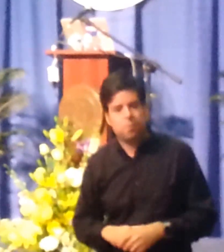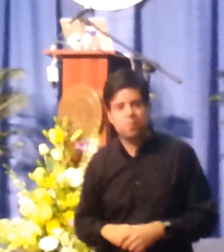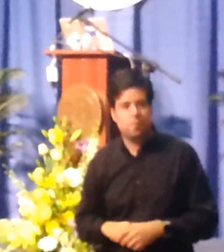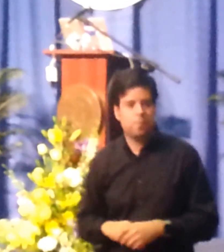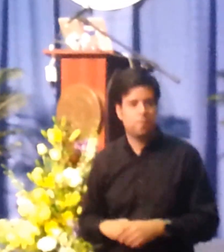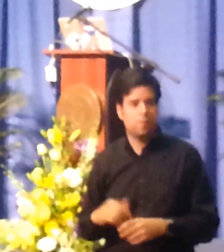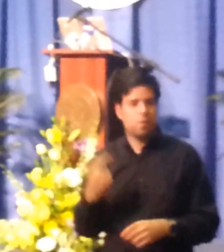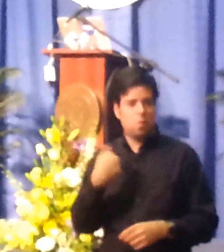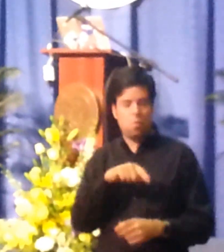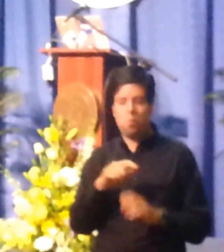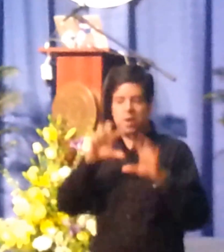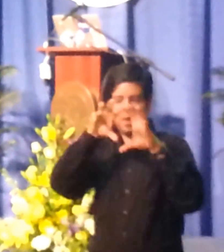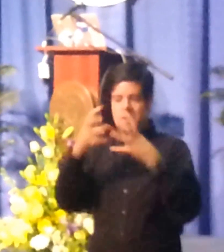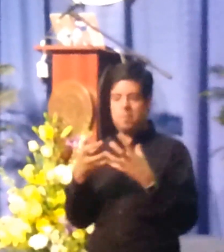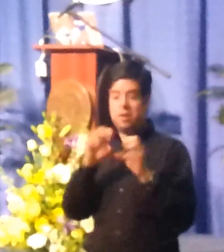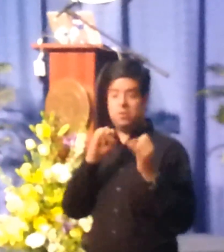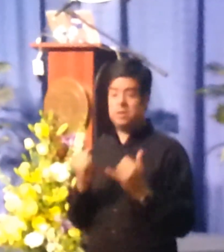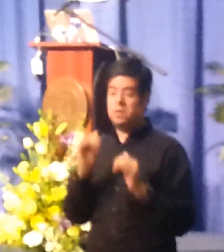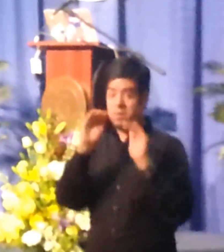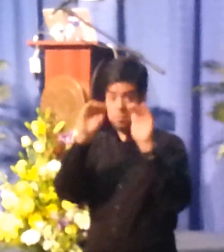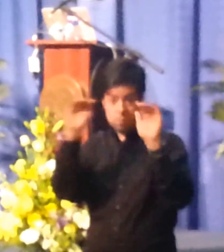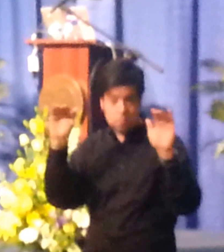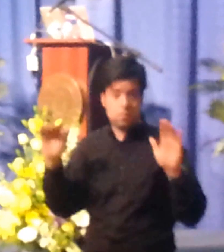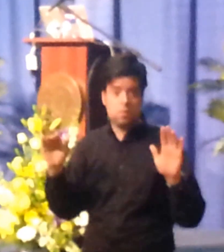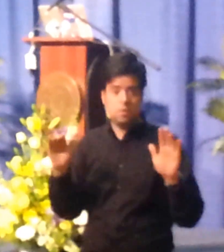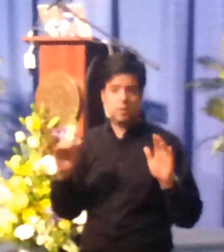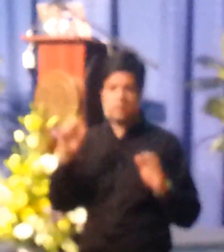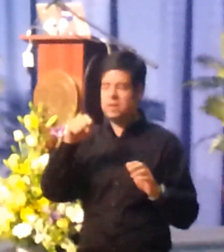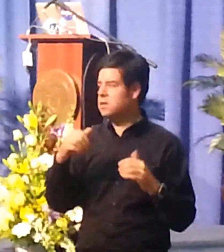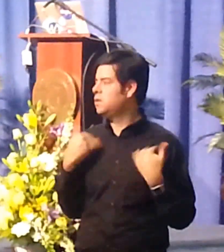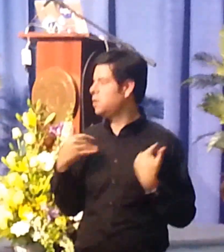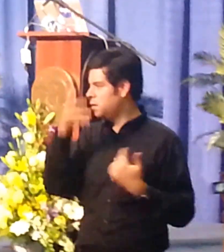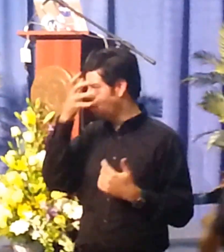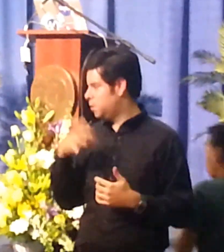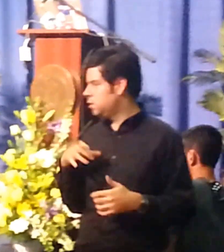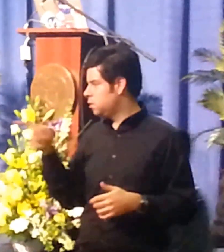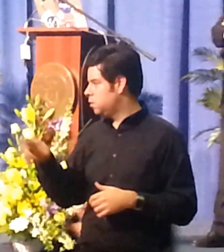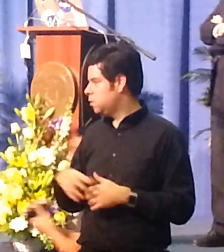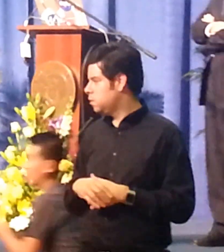So we at the Planetary Society listen. Yes, yes, young man.